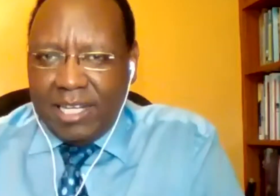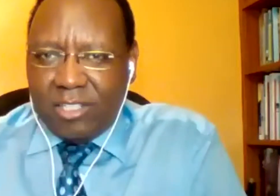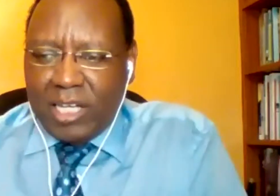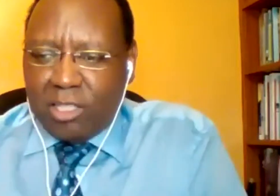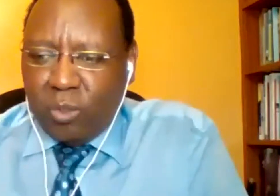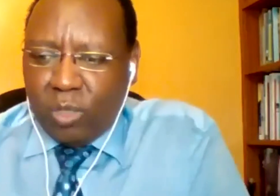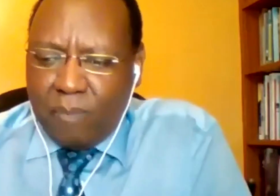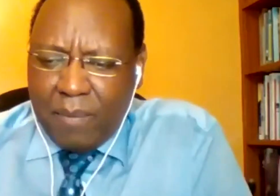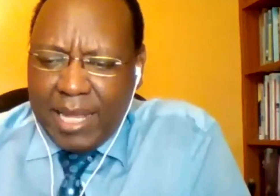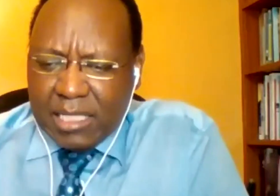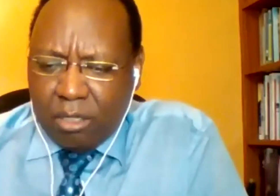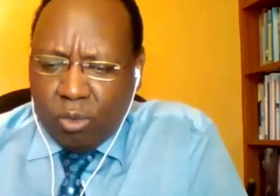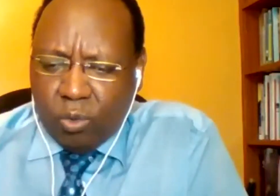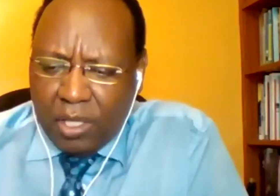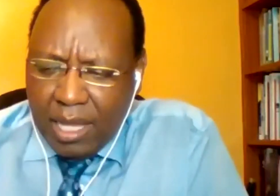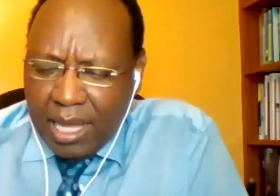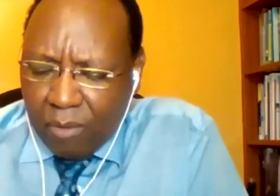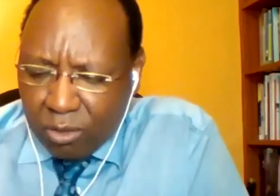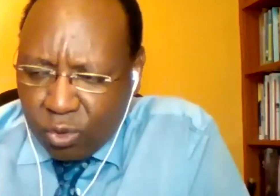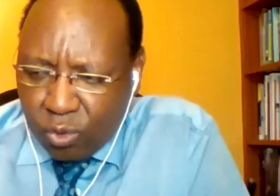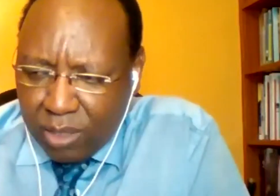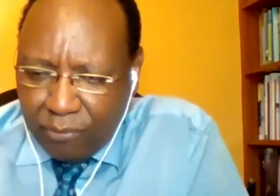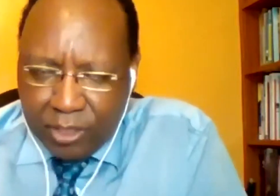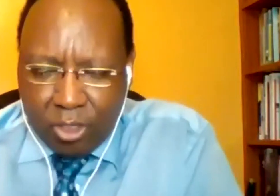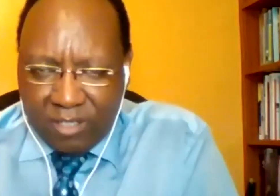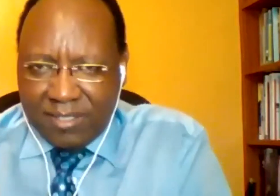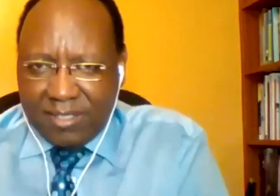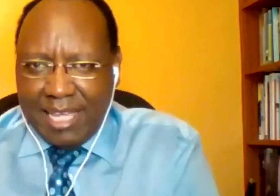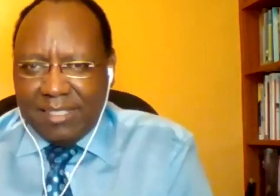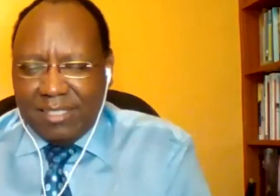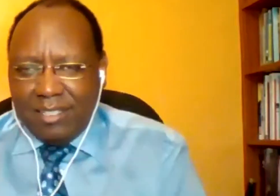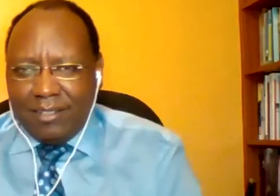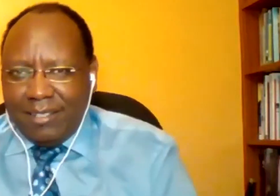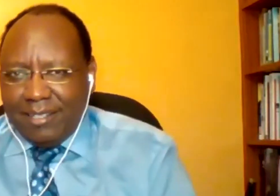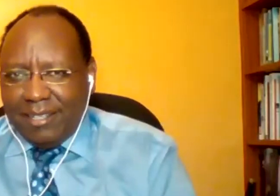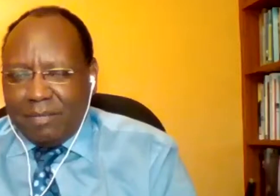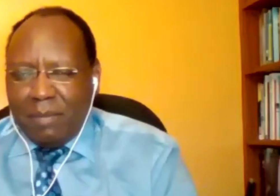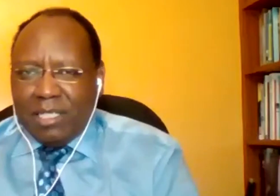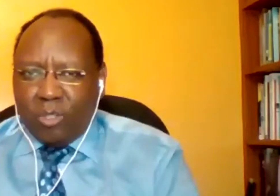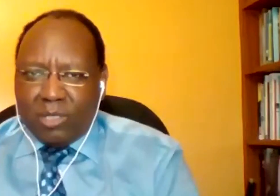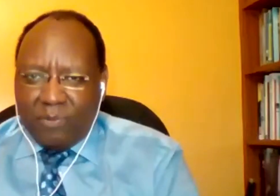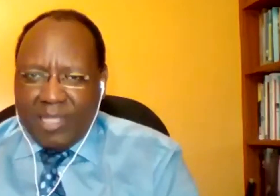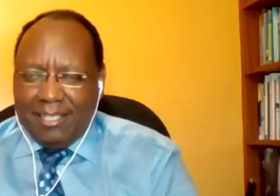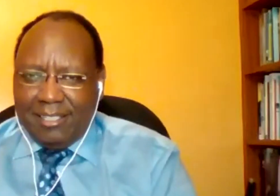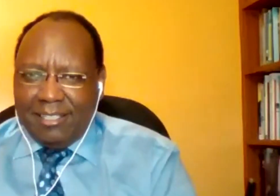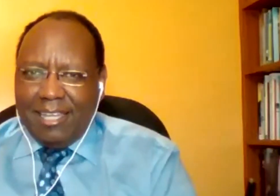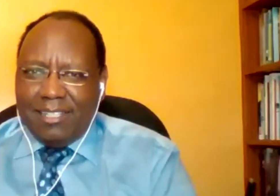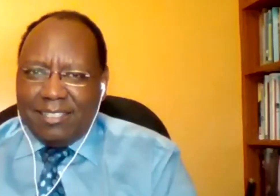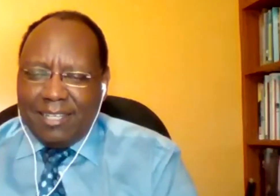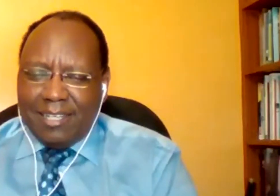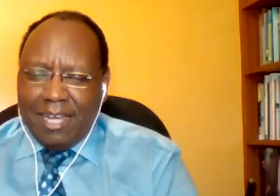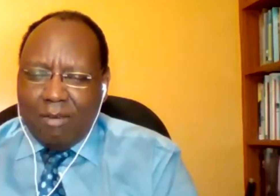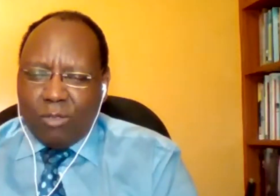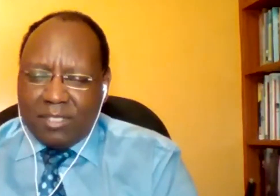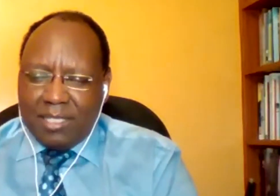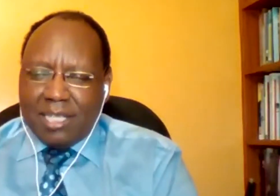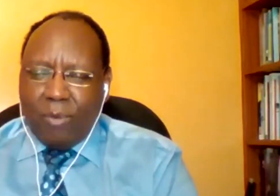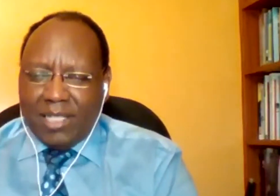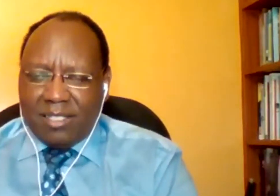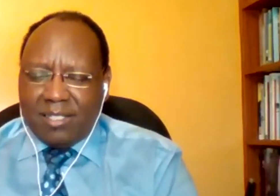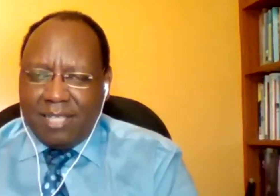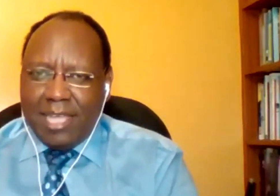service provider, it's for you if you are a professional, it's for you if you're somebody who has a deep desire